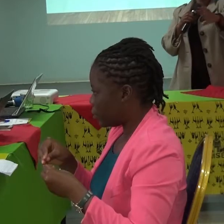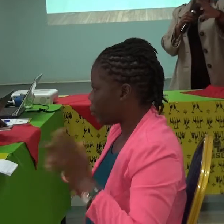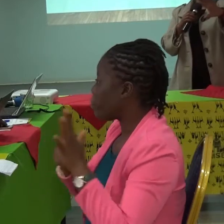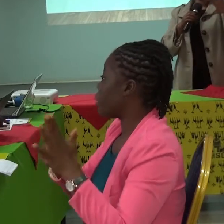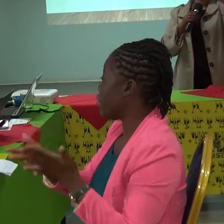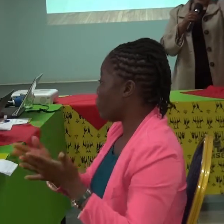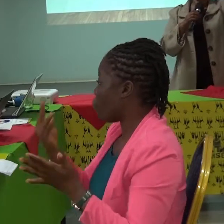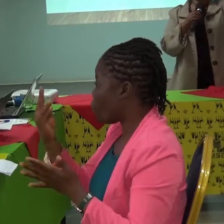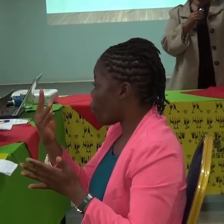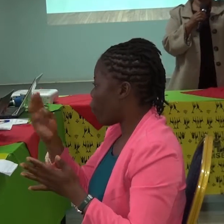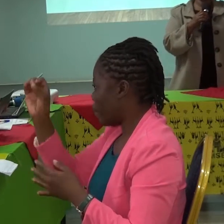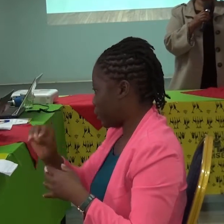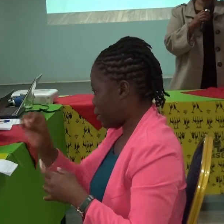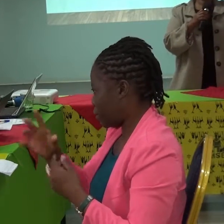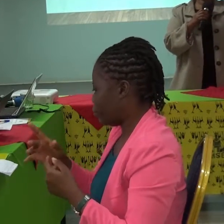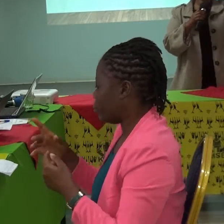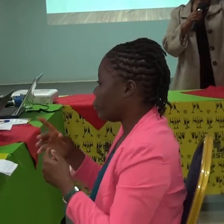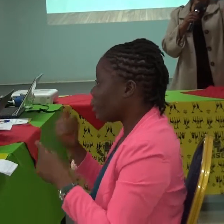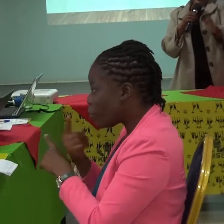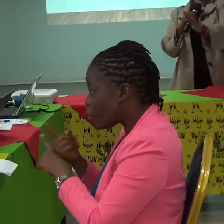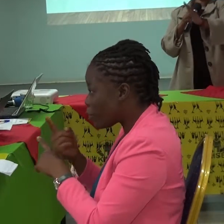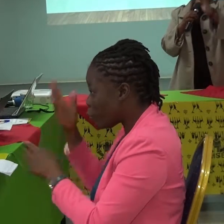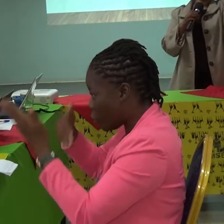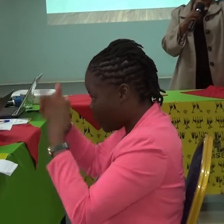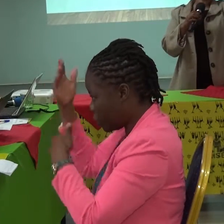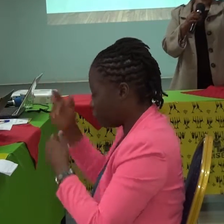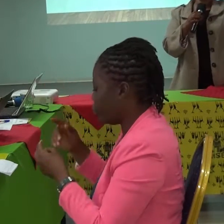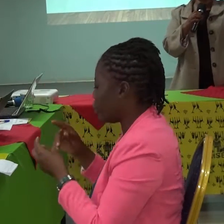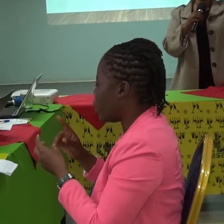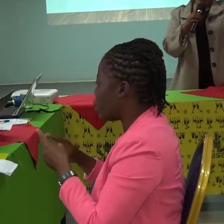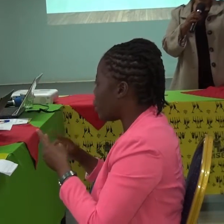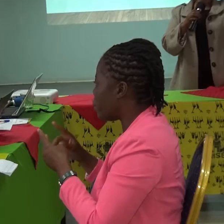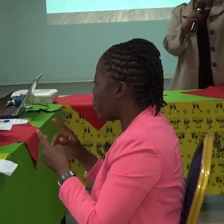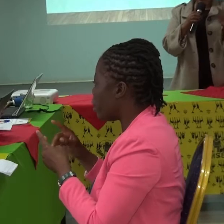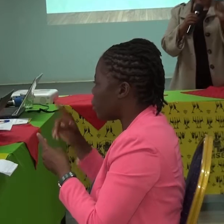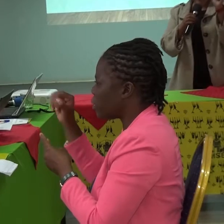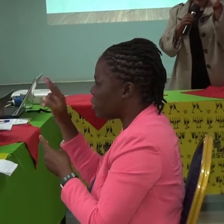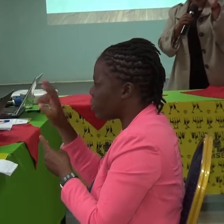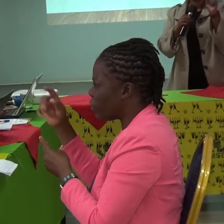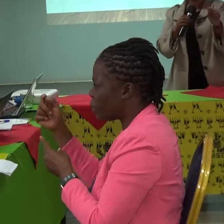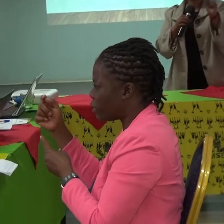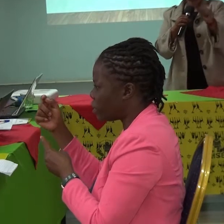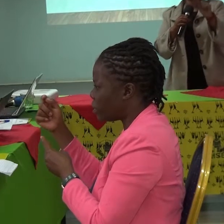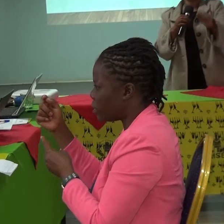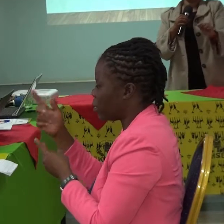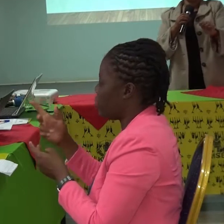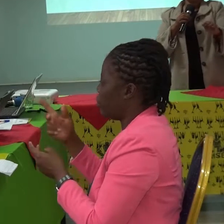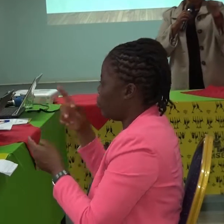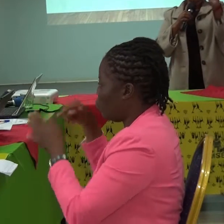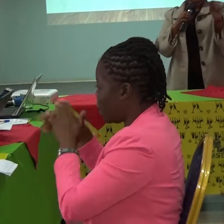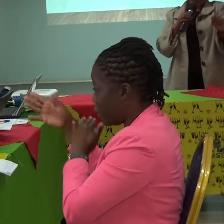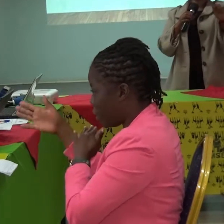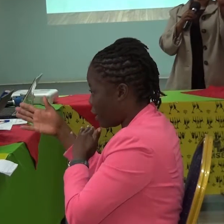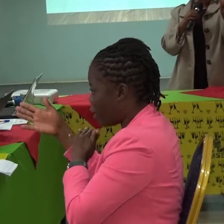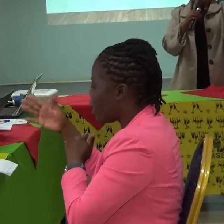we went to special Tibet and regular Tibet, but there's nowhere where it was above 18%. Even in special needs Tibet,